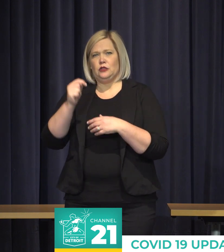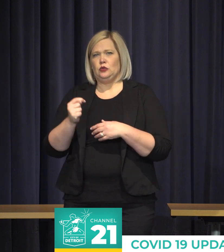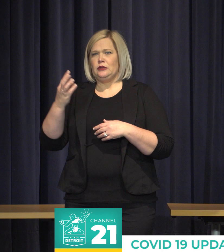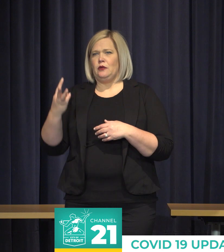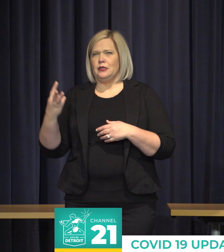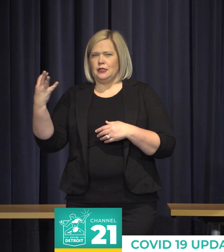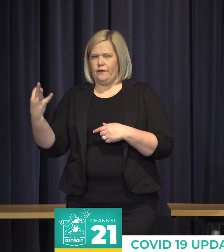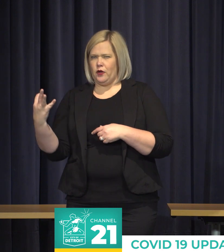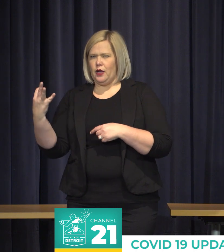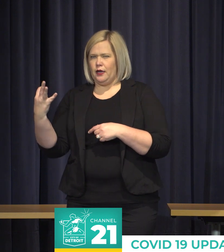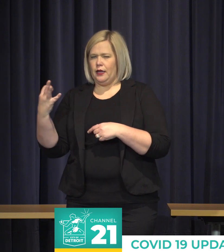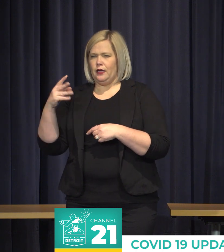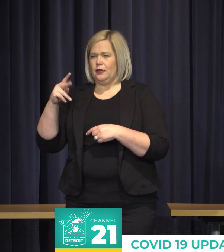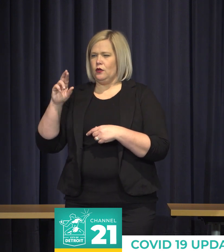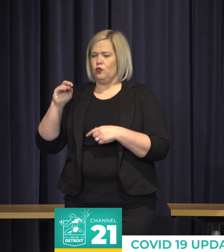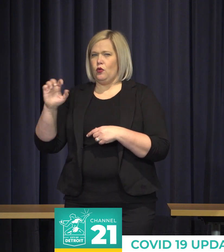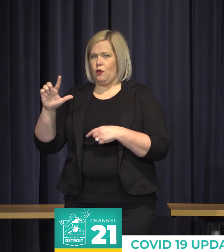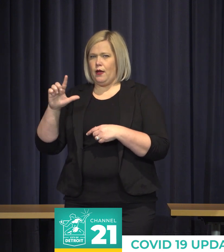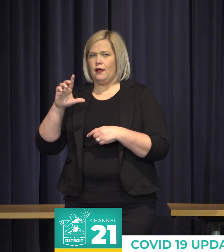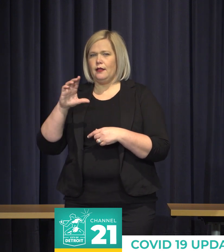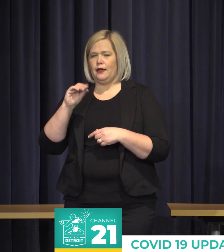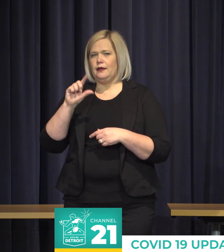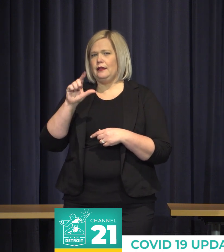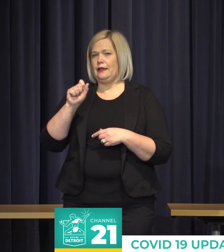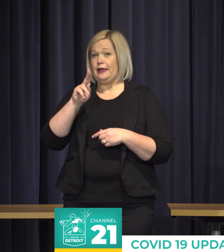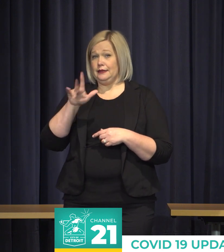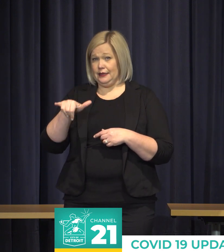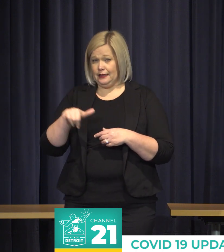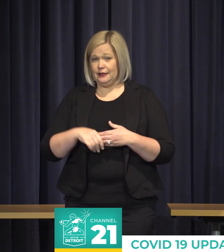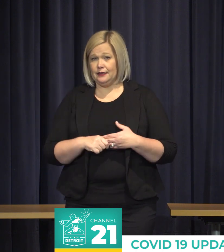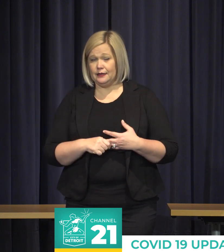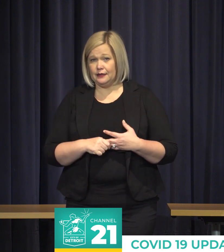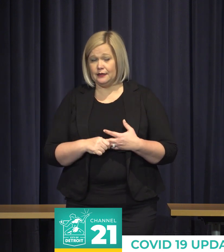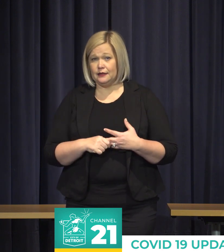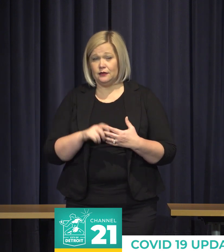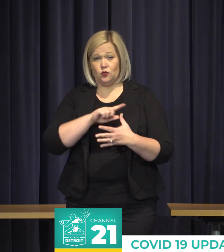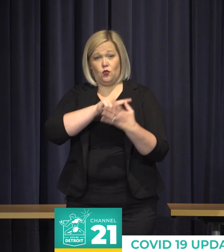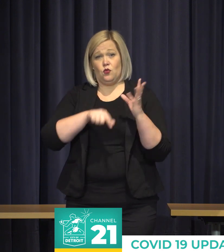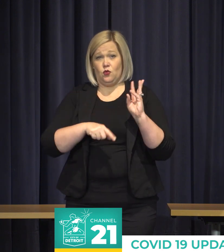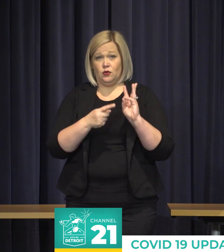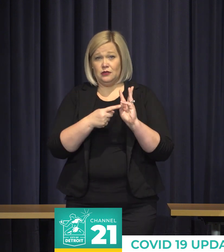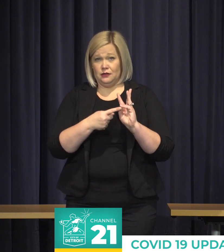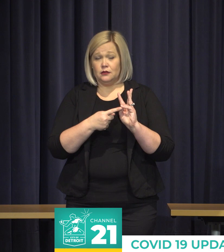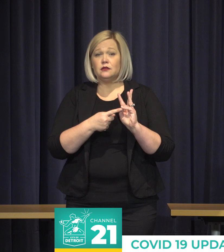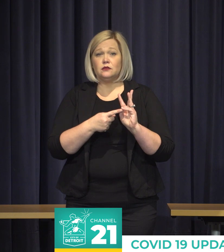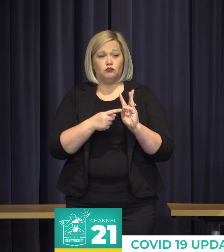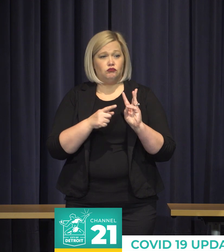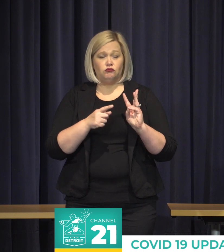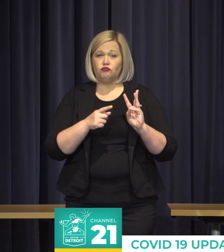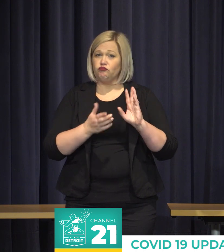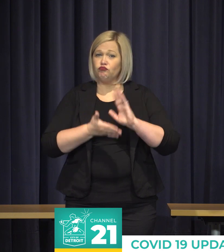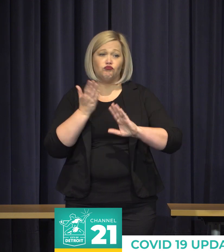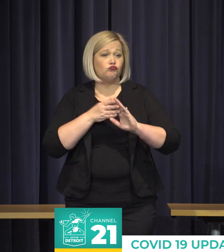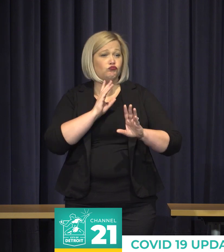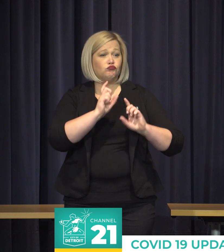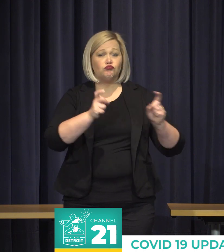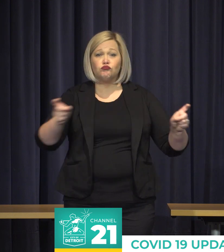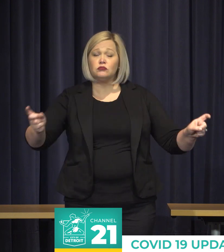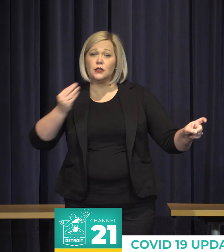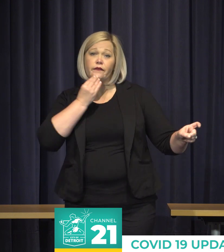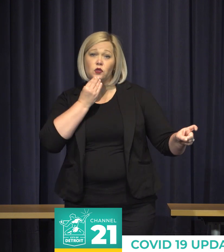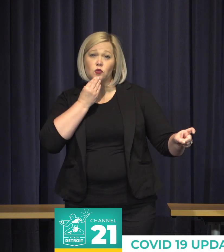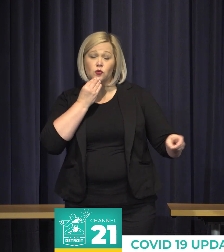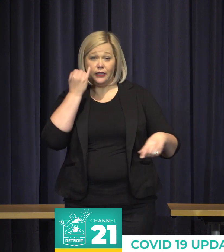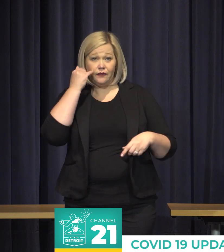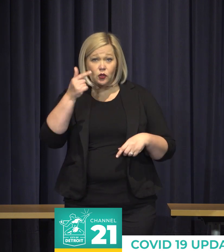and Friday, Crowell and Lasky. And so those sites are all operational now. If you